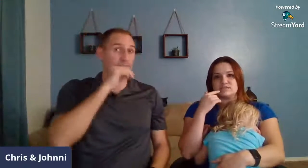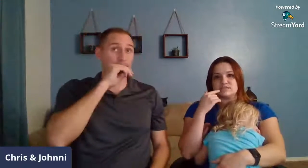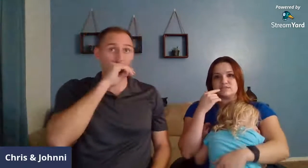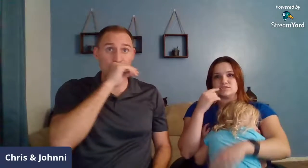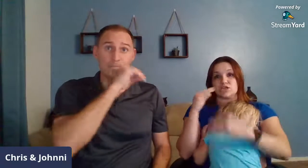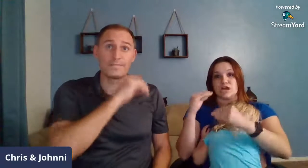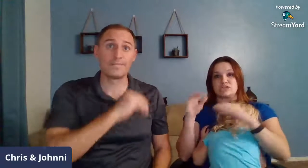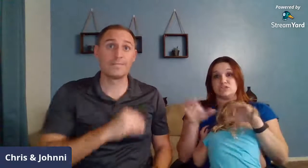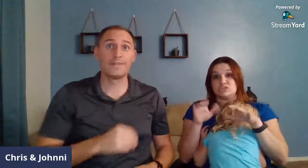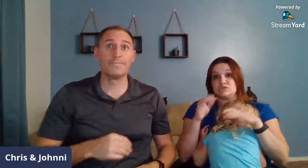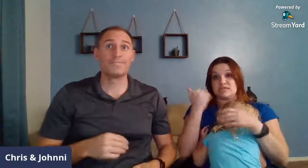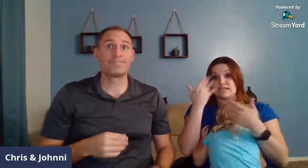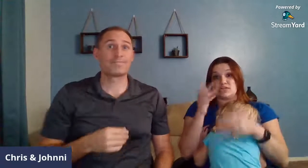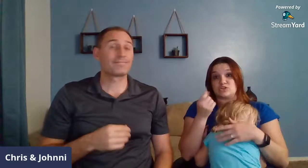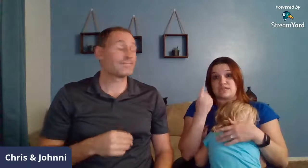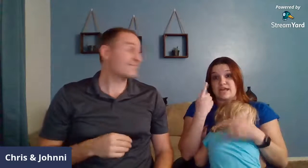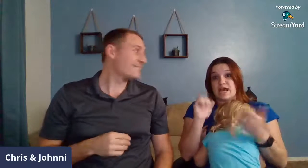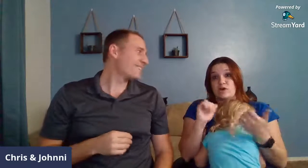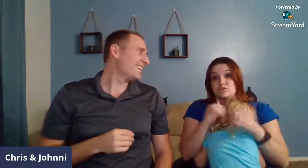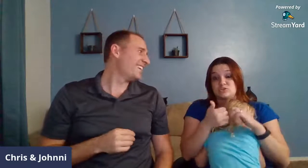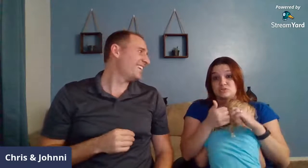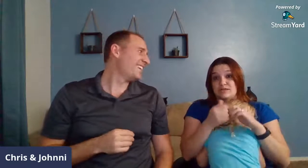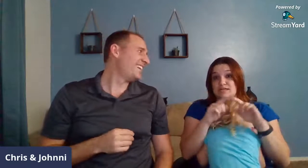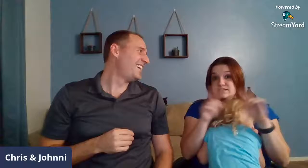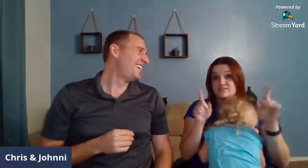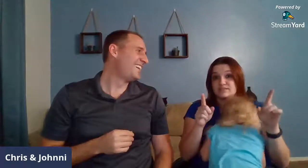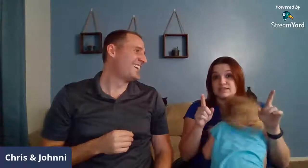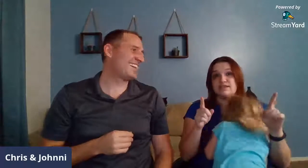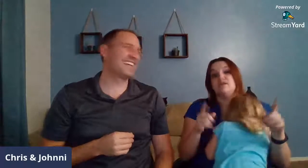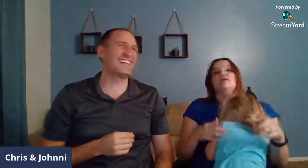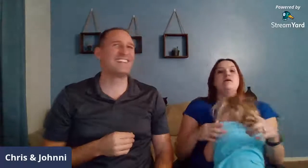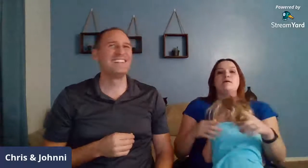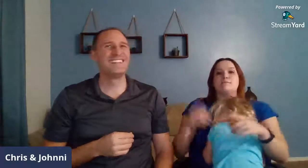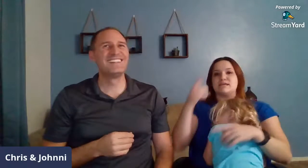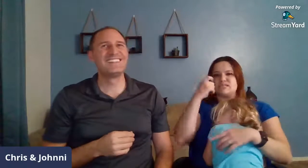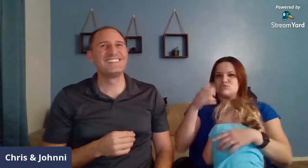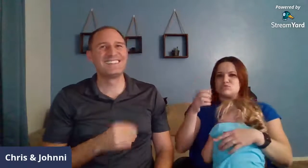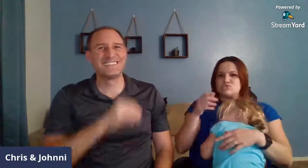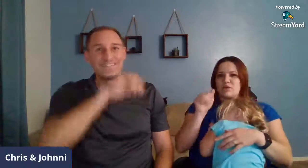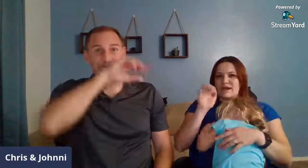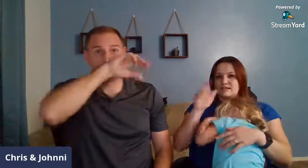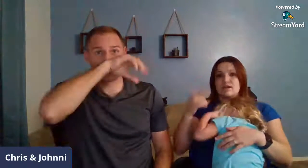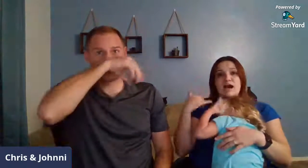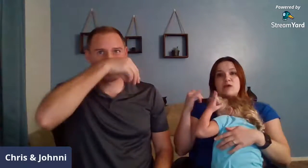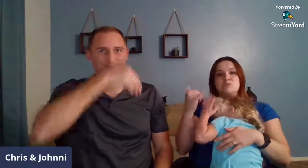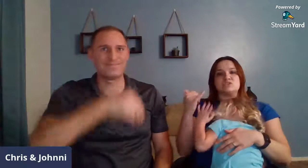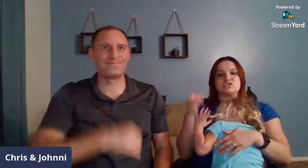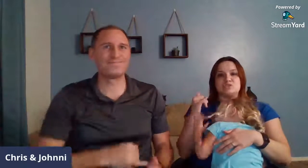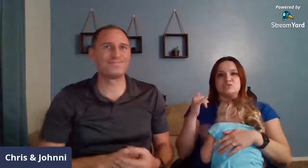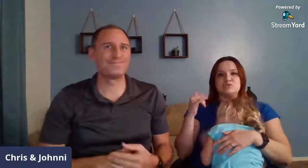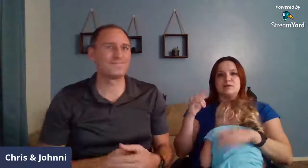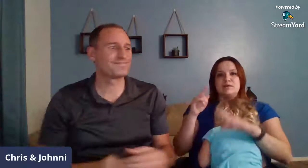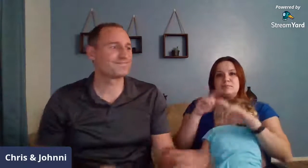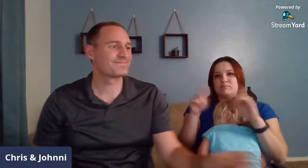was taught to do, and he didn't understand how to do it any differently because he was so ASL. I was too,